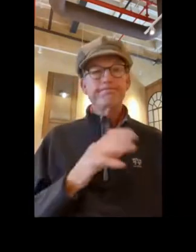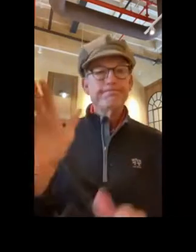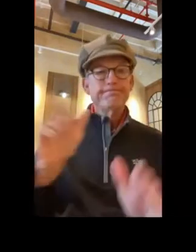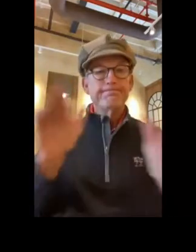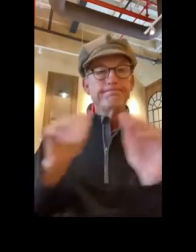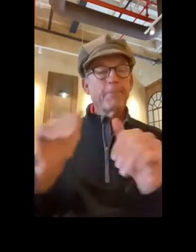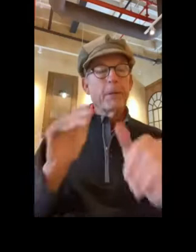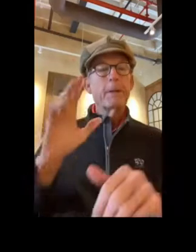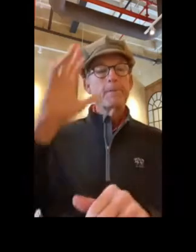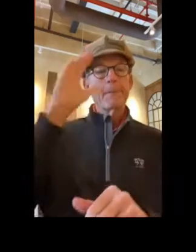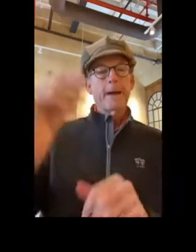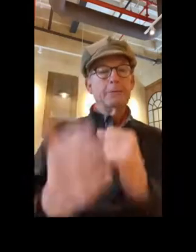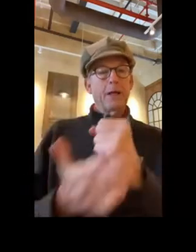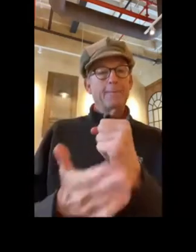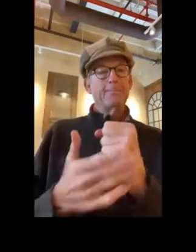him.